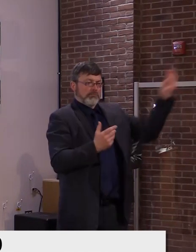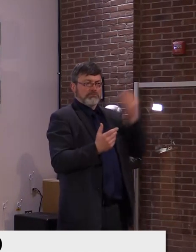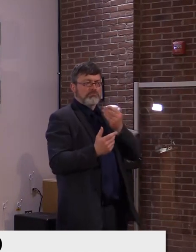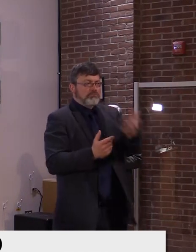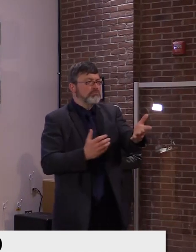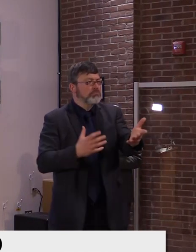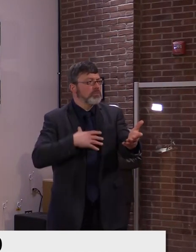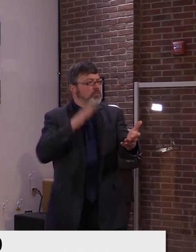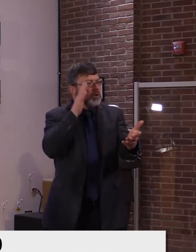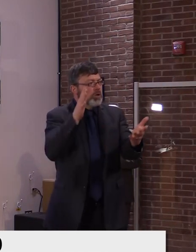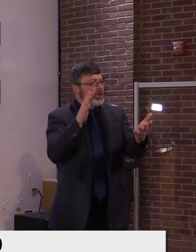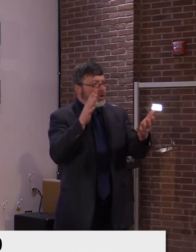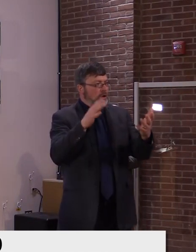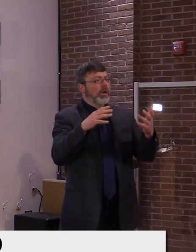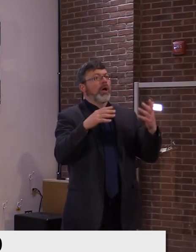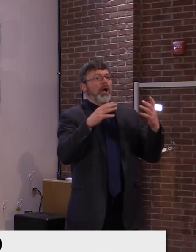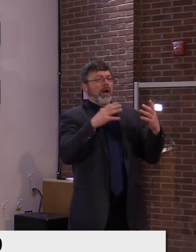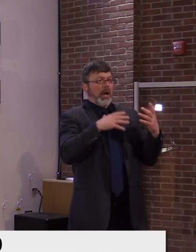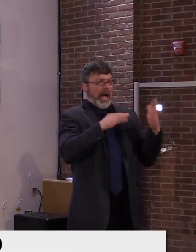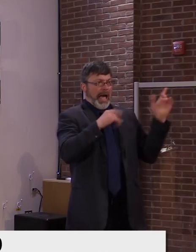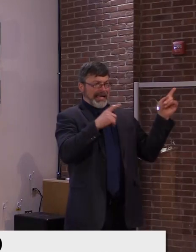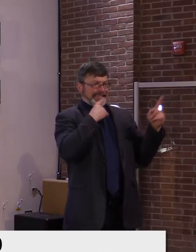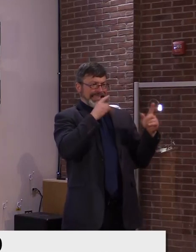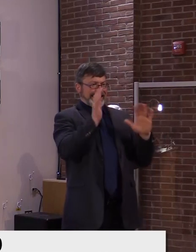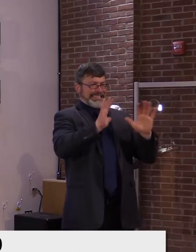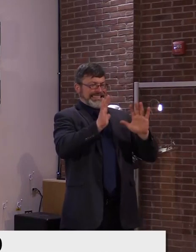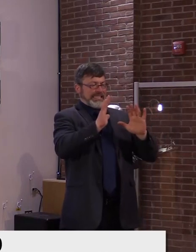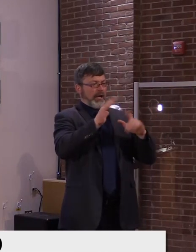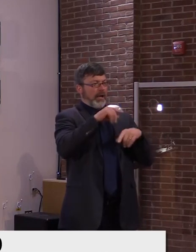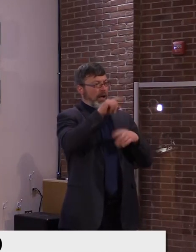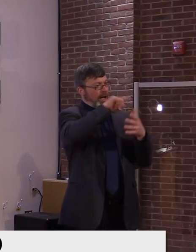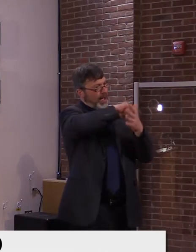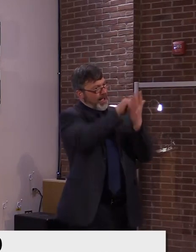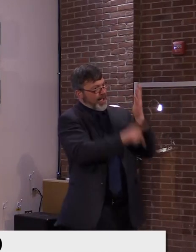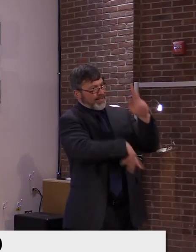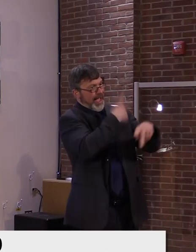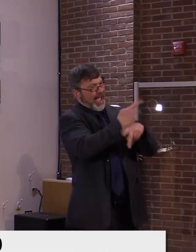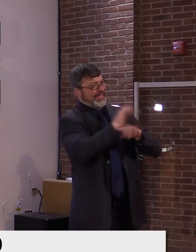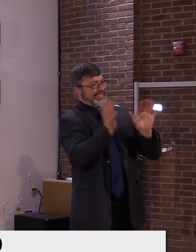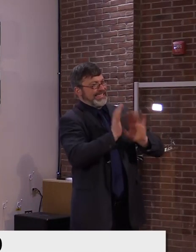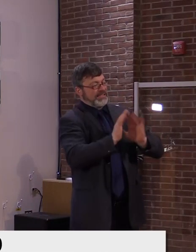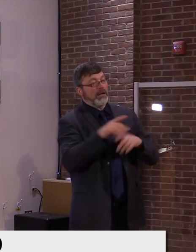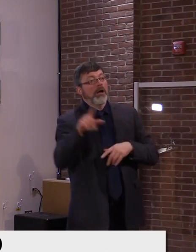who can and can't get it. So stay tuned, I'm asking you to do.